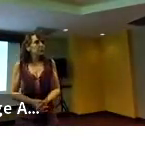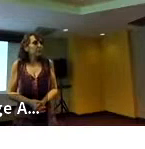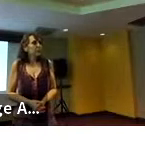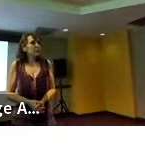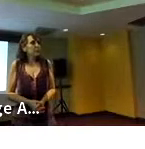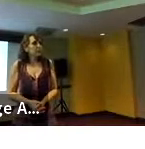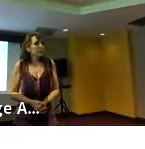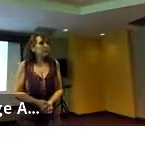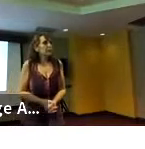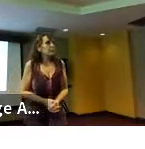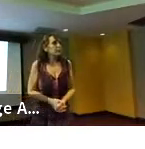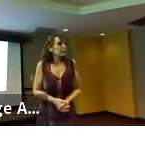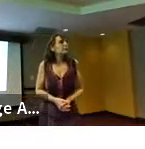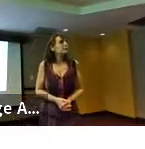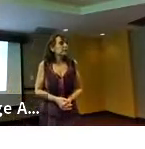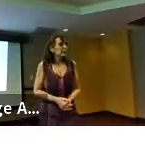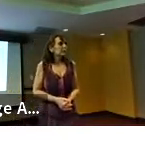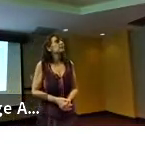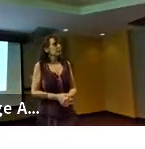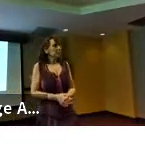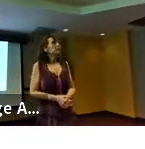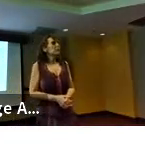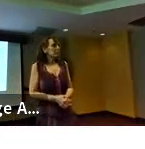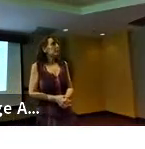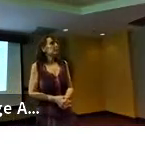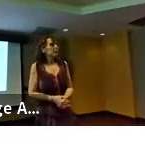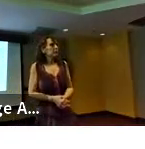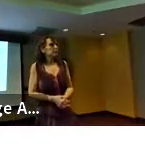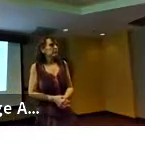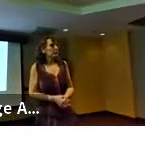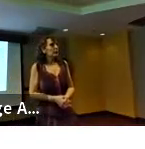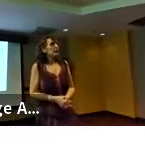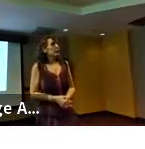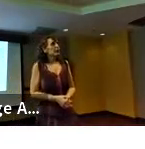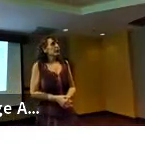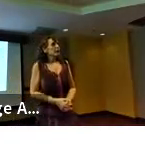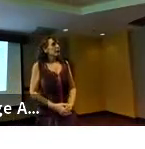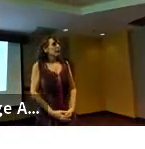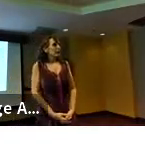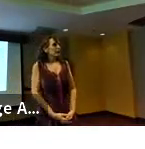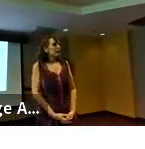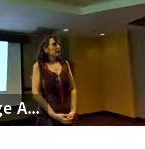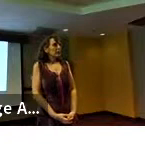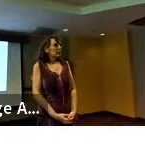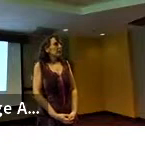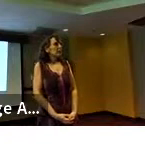for the federal government, and I used to work in local government. Something we've often discussed, and then